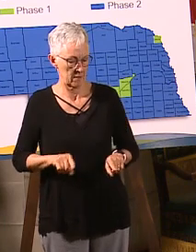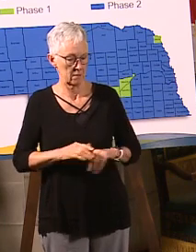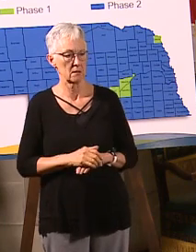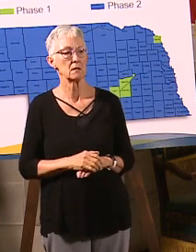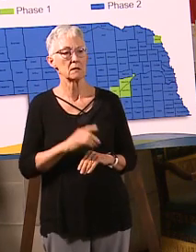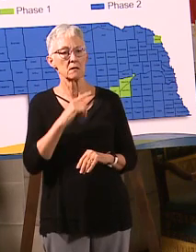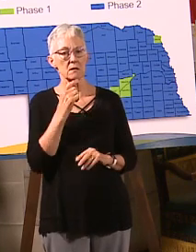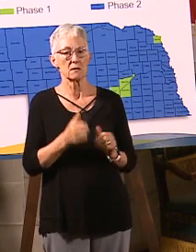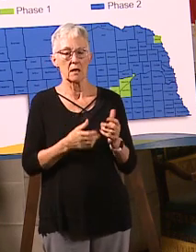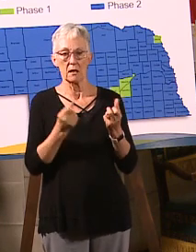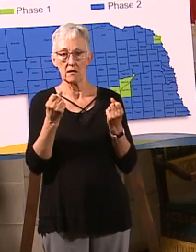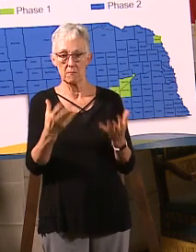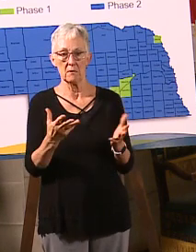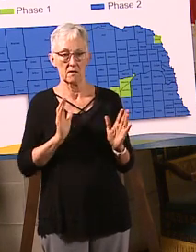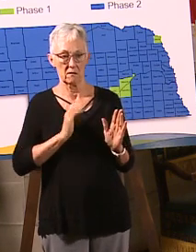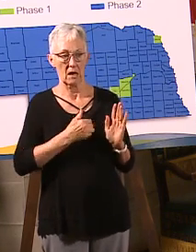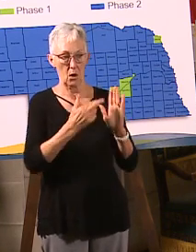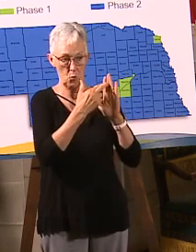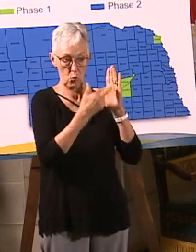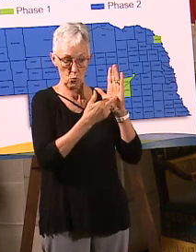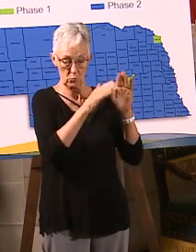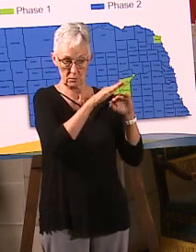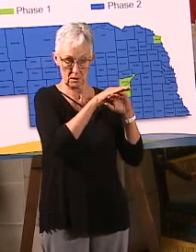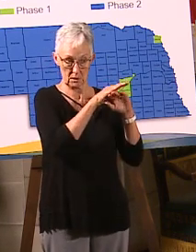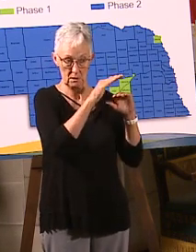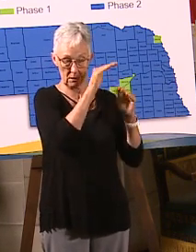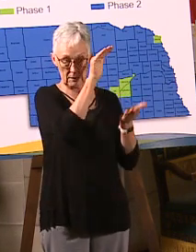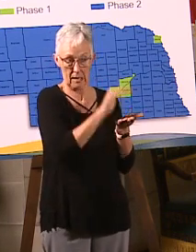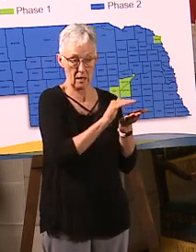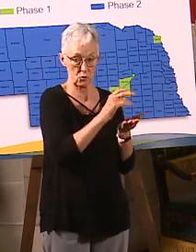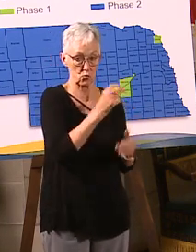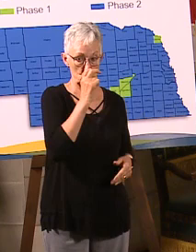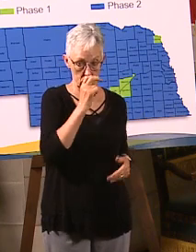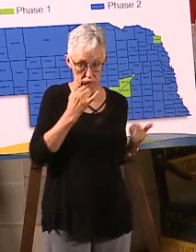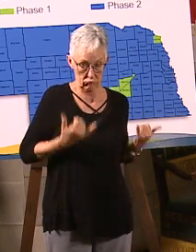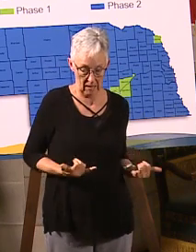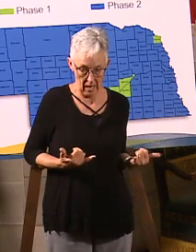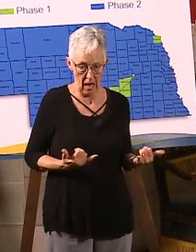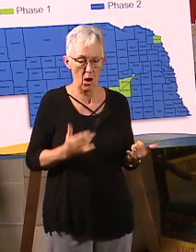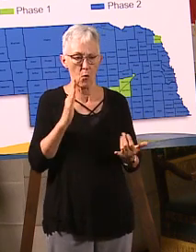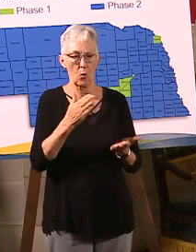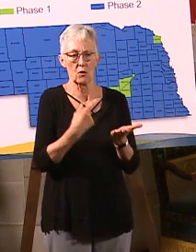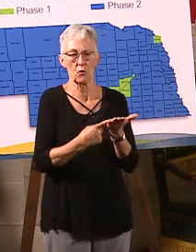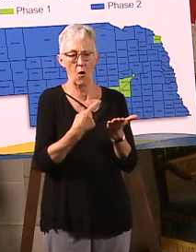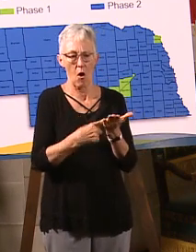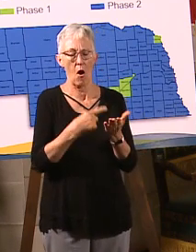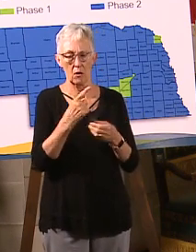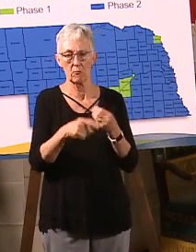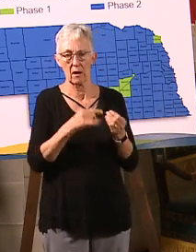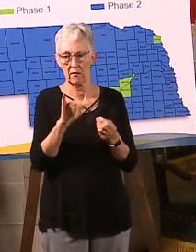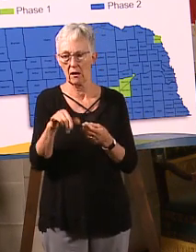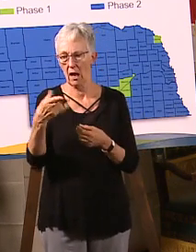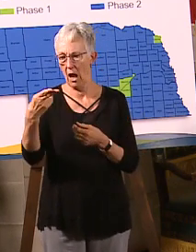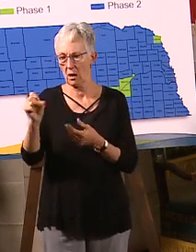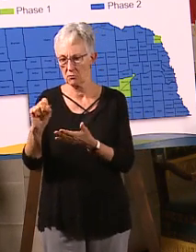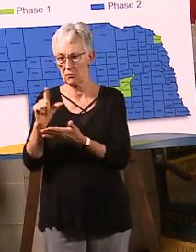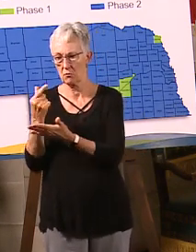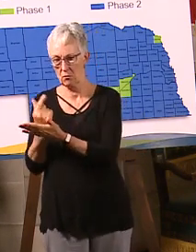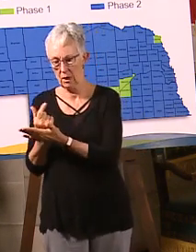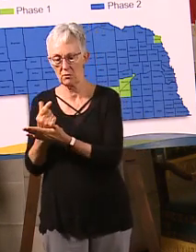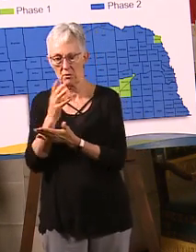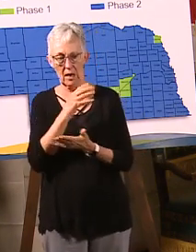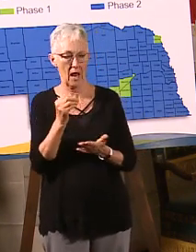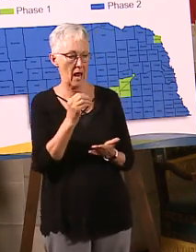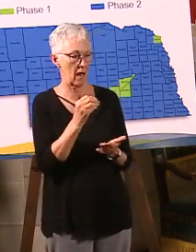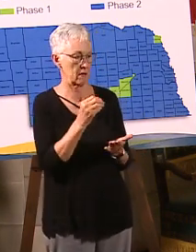going to be impacted or will facilitate either summer school or those high school graduations that have not happened yet. So Commissioner